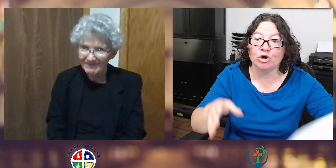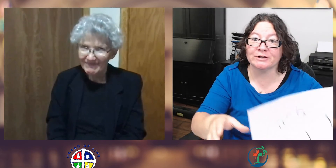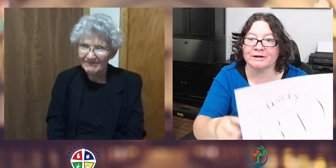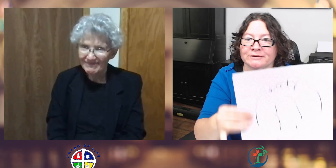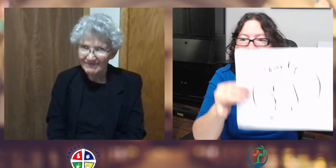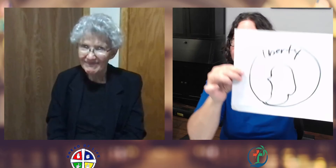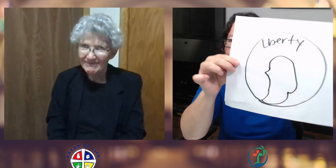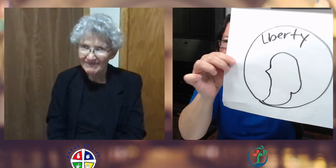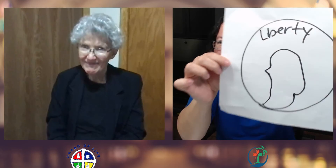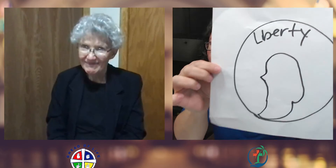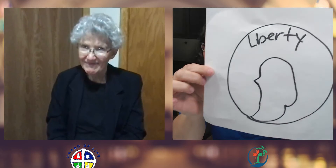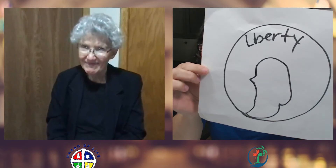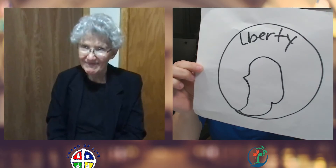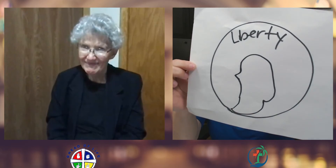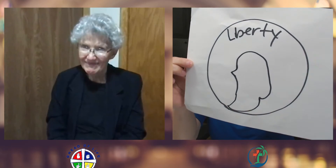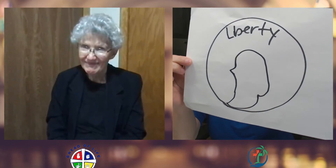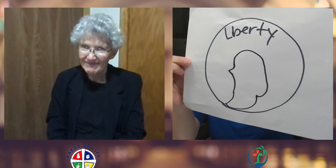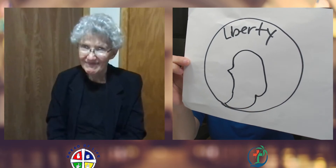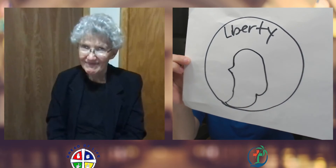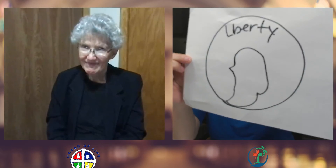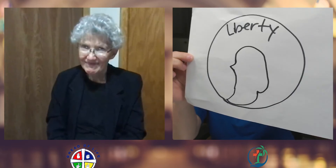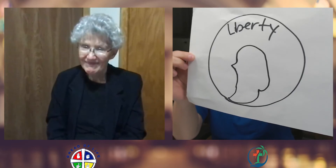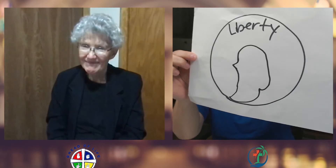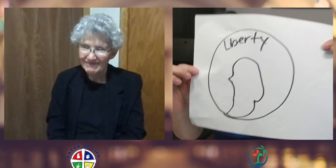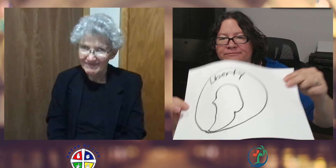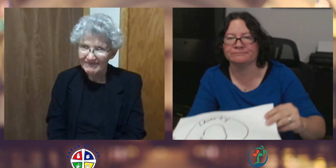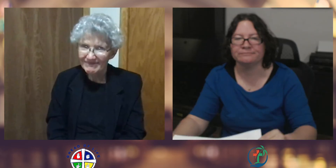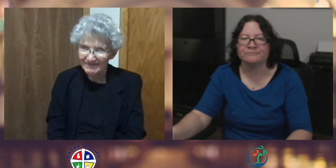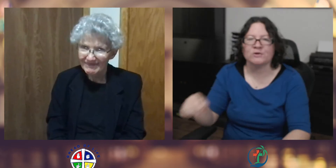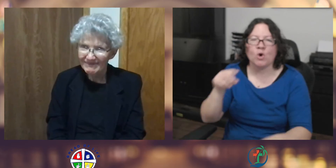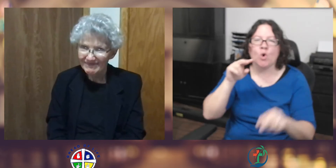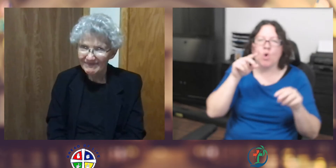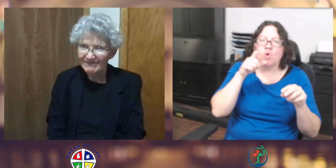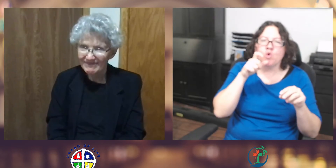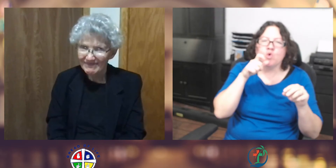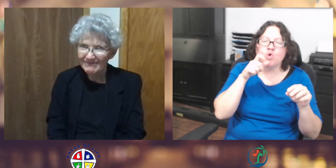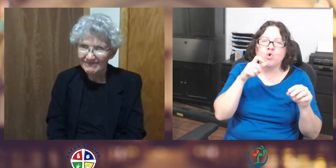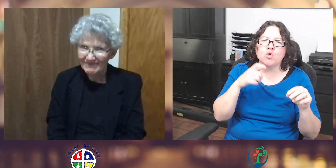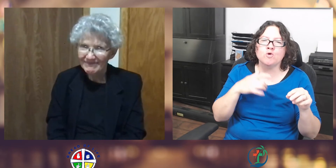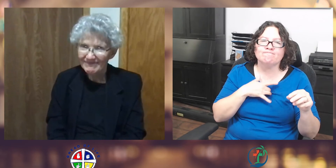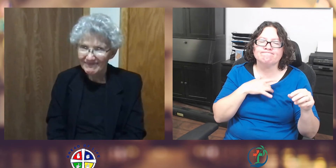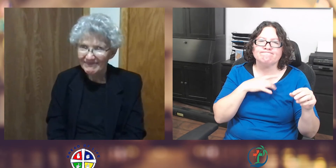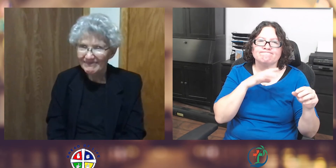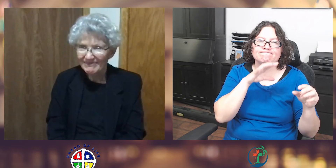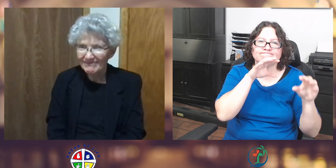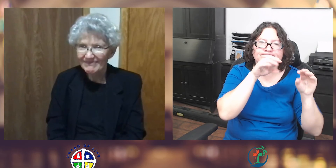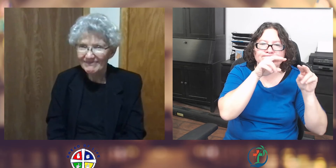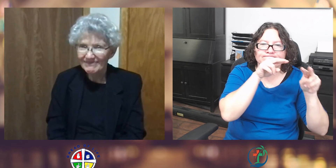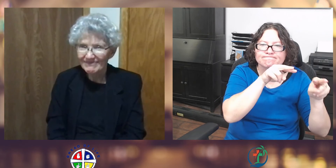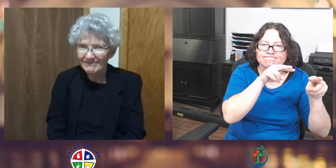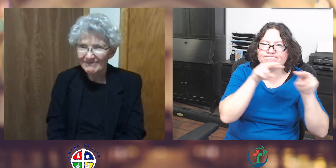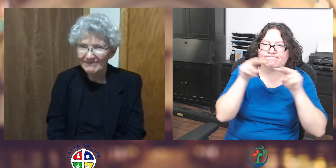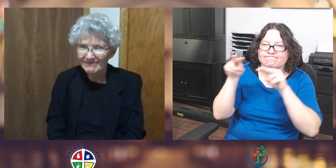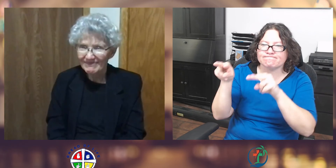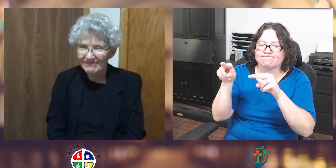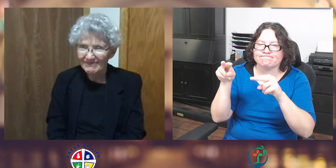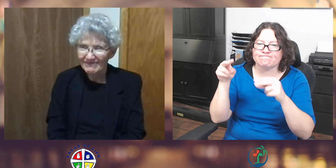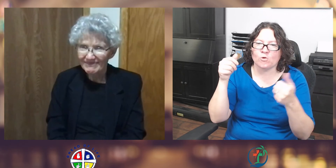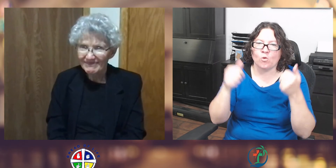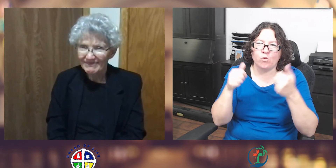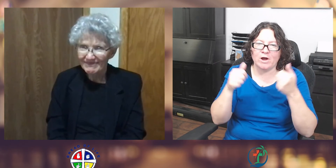calculation, order. Yeah, I've noticed. Speaking of Matthew, I wanted to tell you. He's writing down everything you